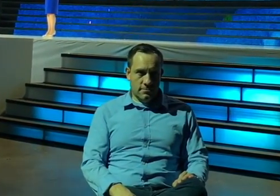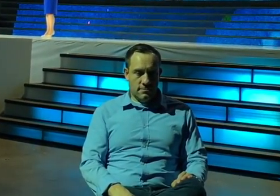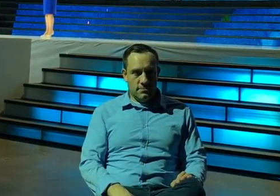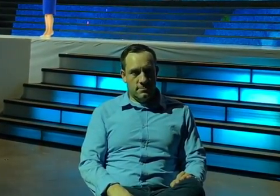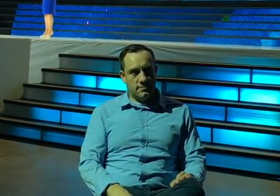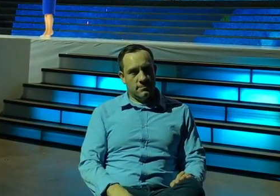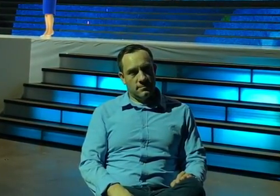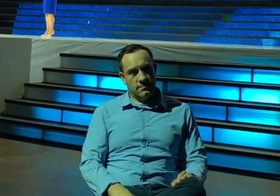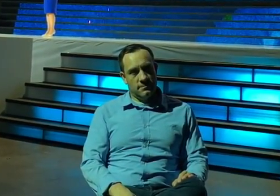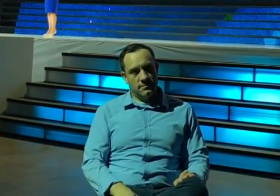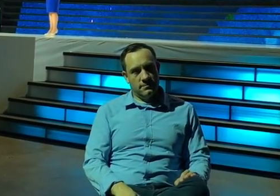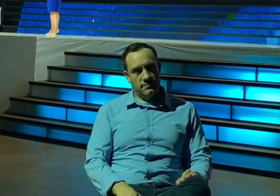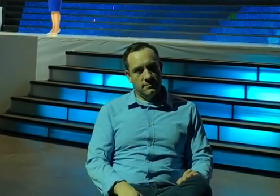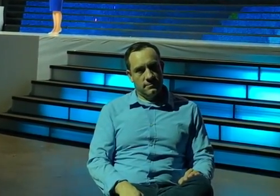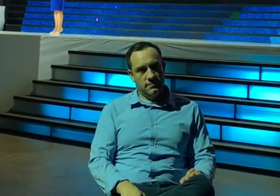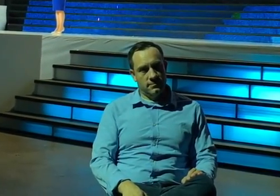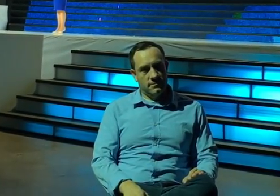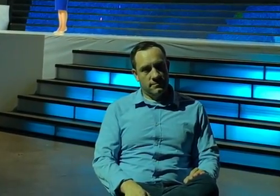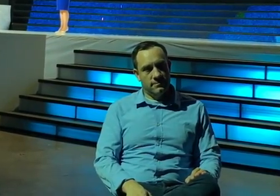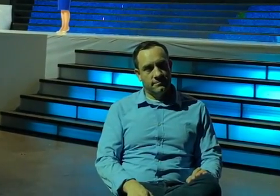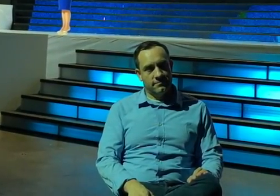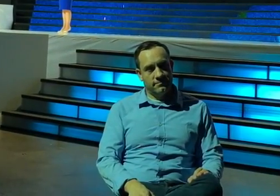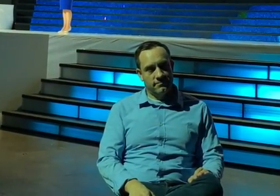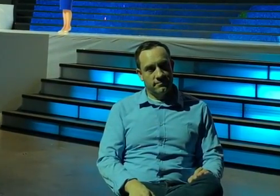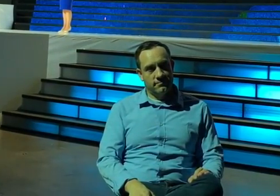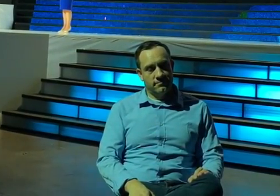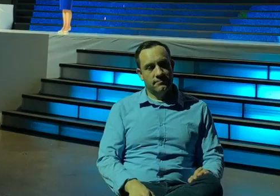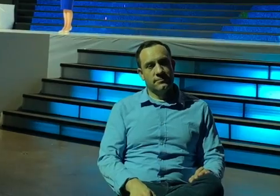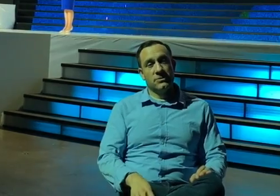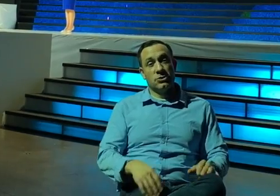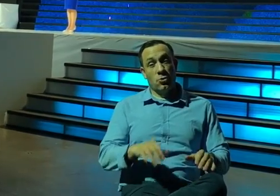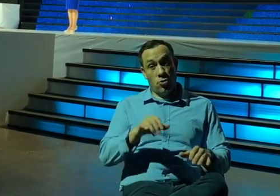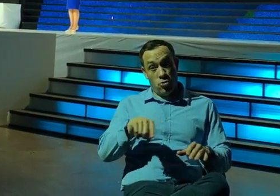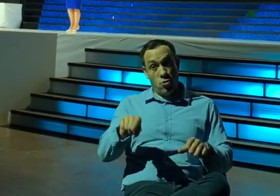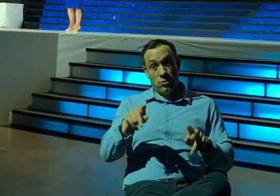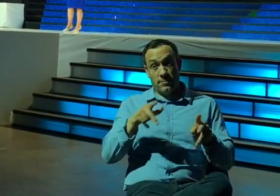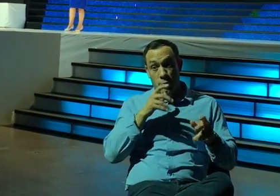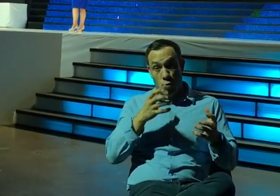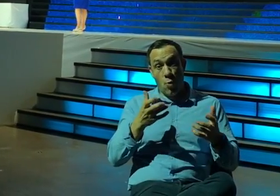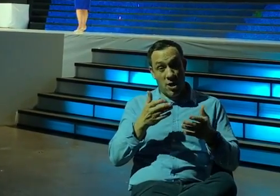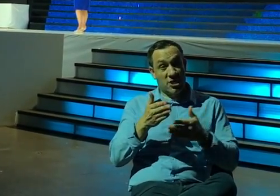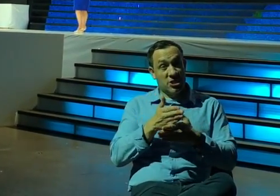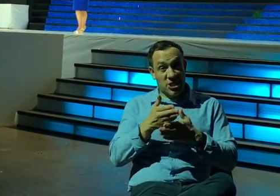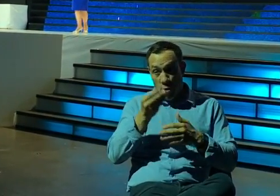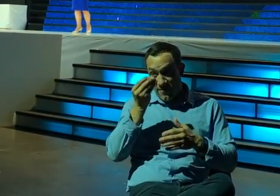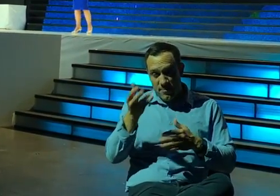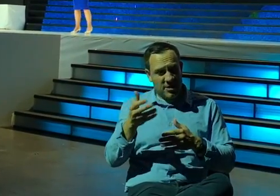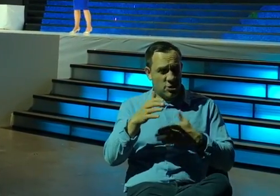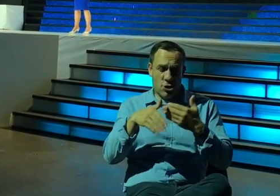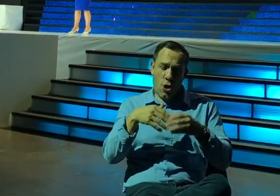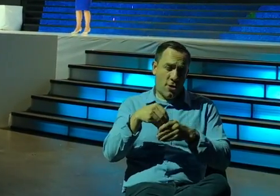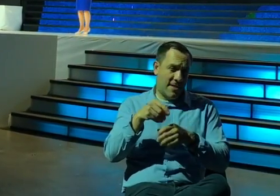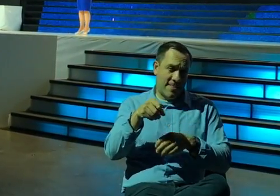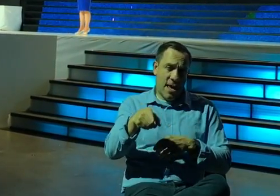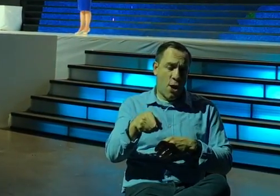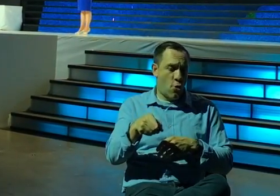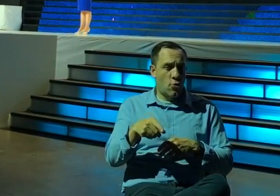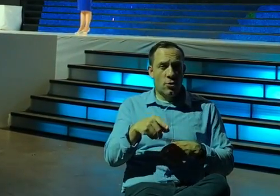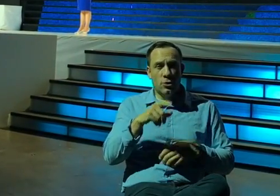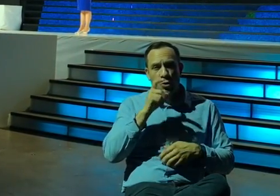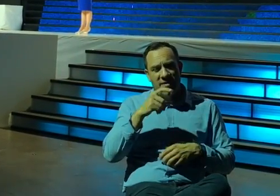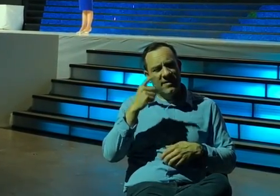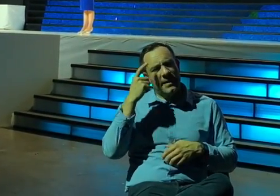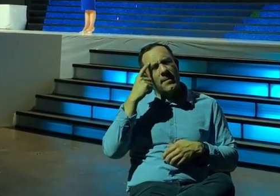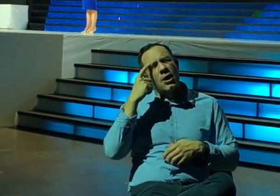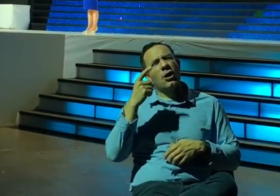like the information I just shared, it's in the information sheet. So it's all available to you, so you don't ever have to think about,